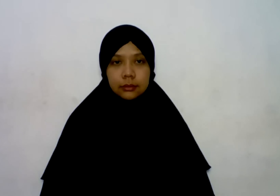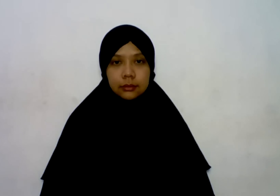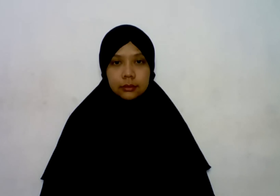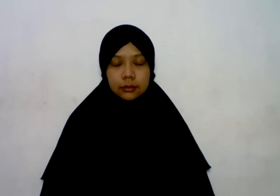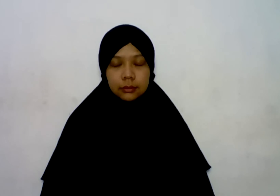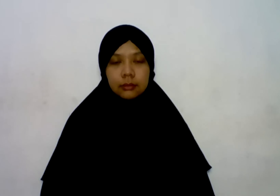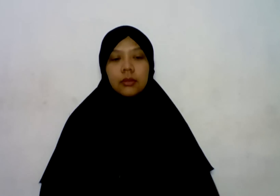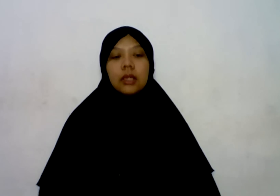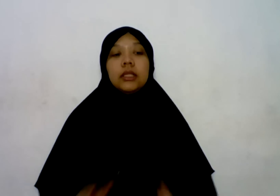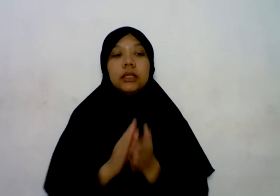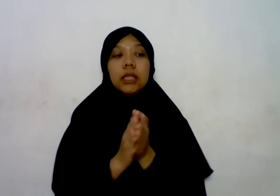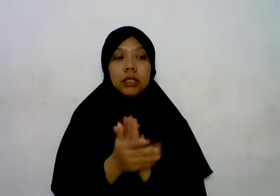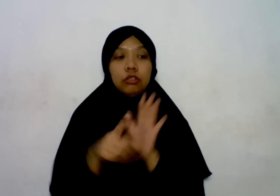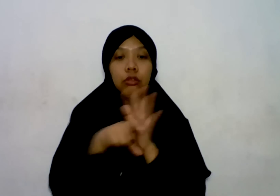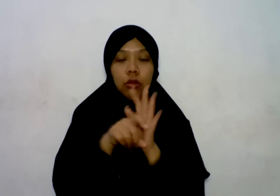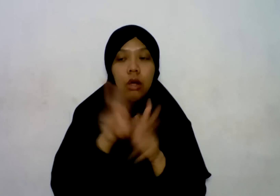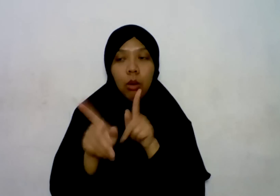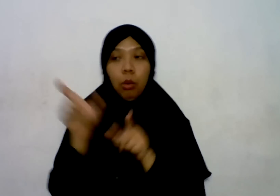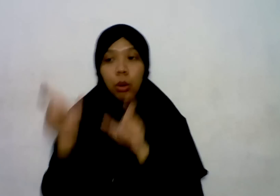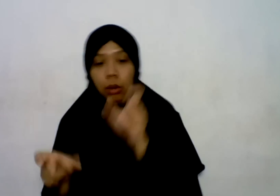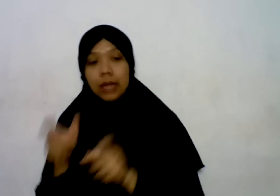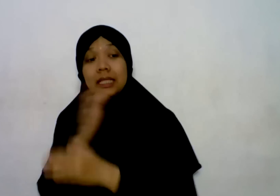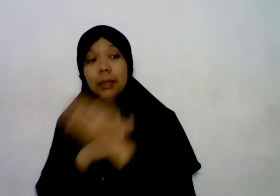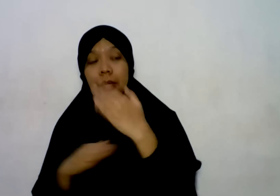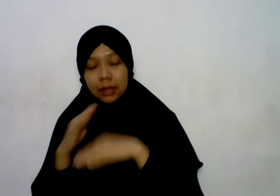opportunity by many